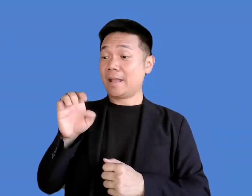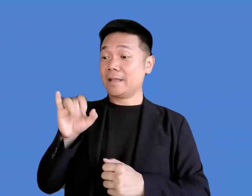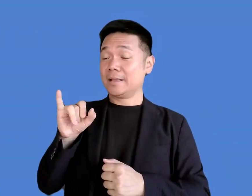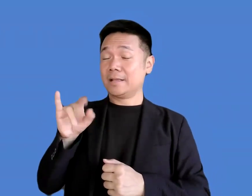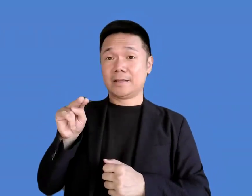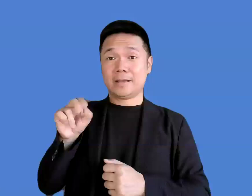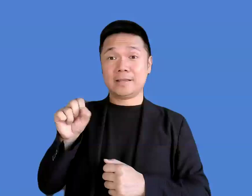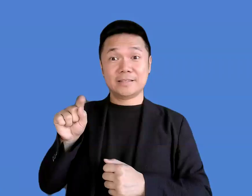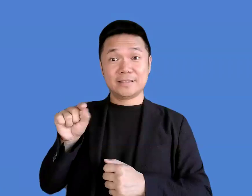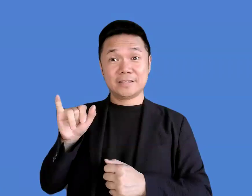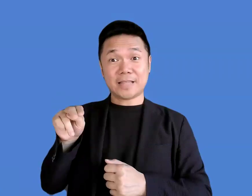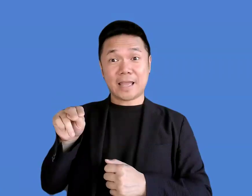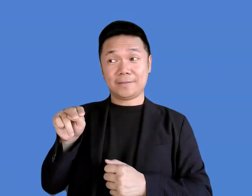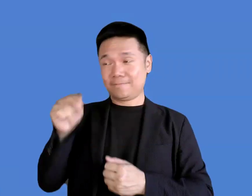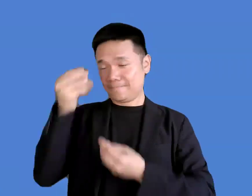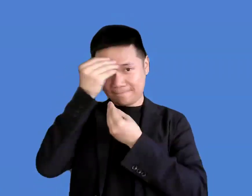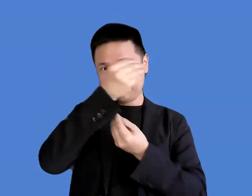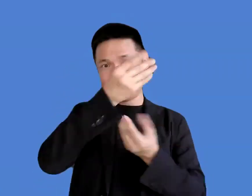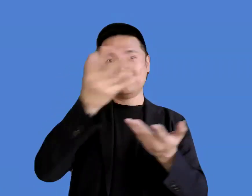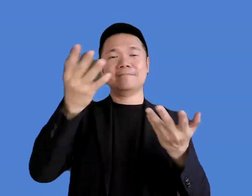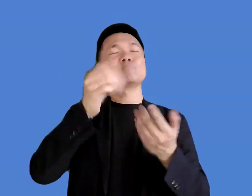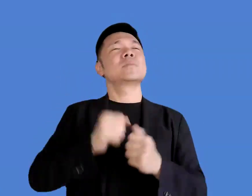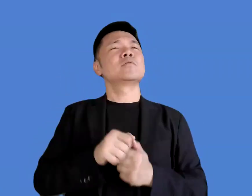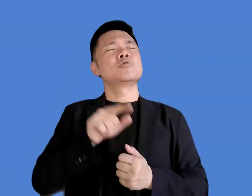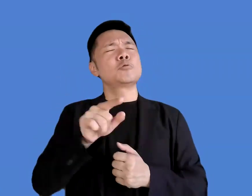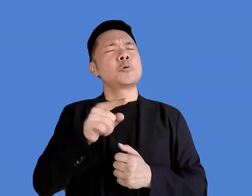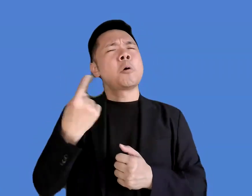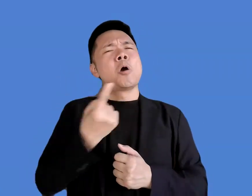I quote, he said, "If you always do what